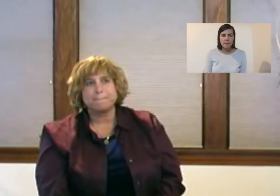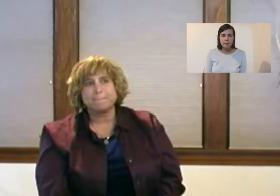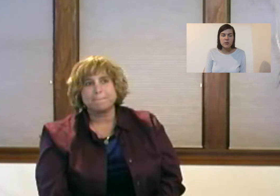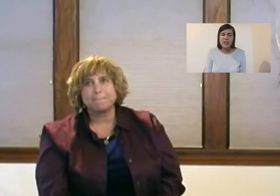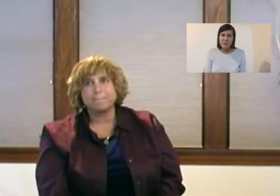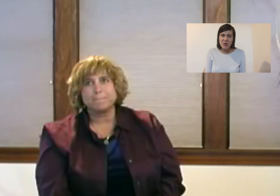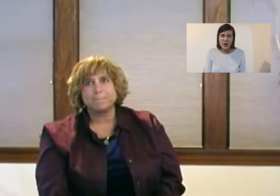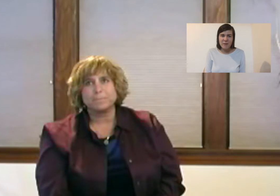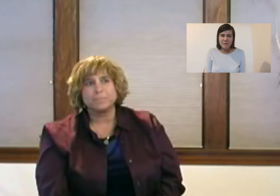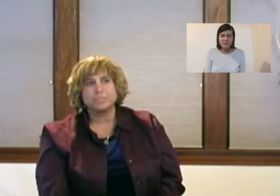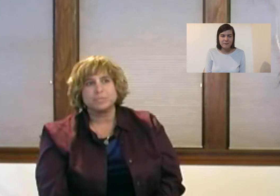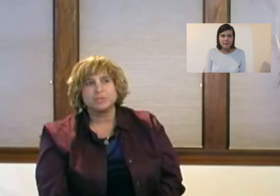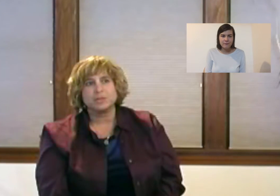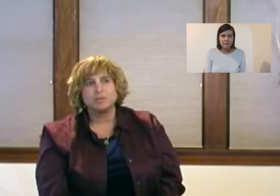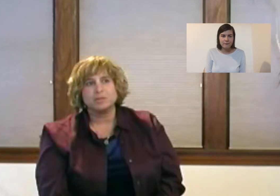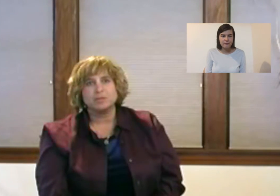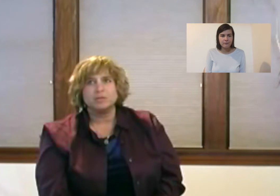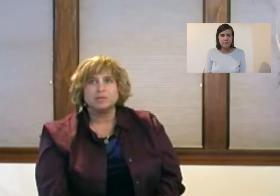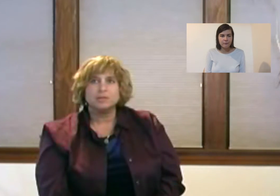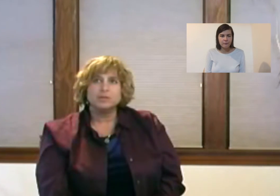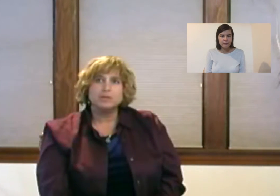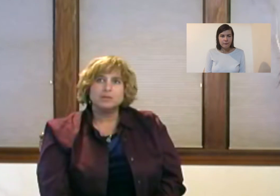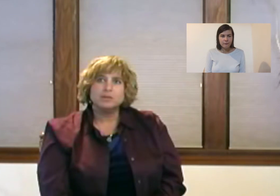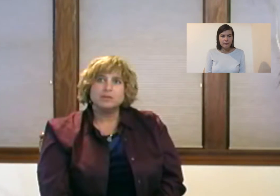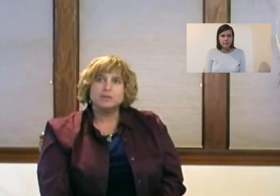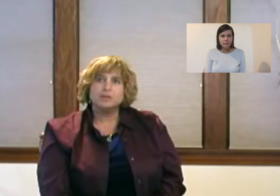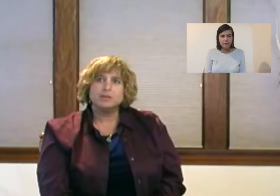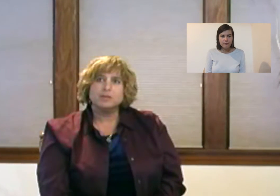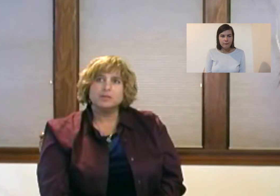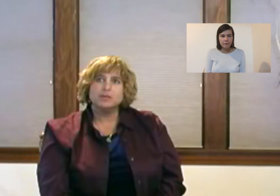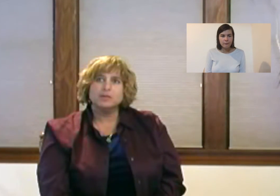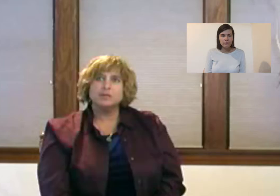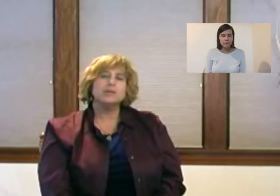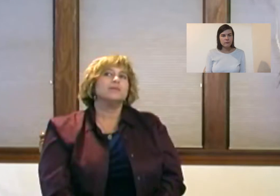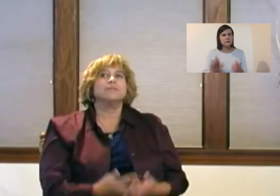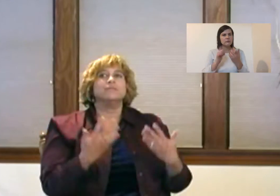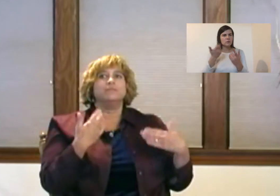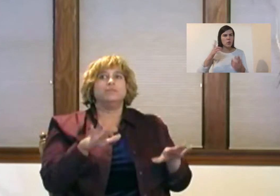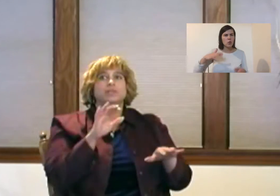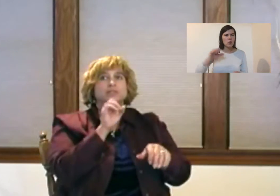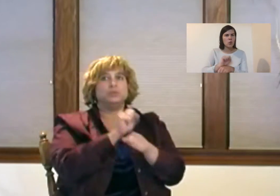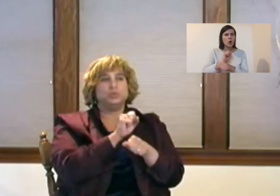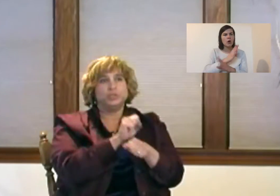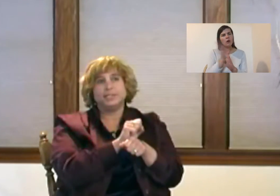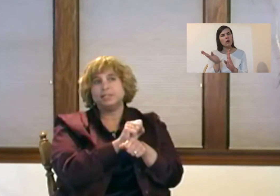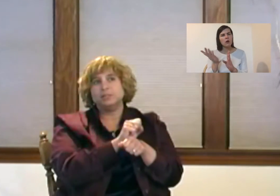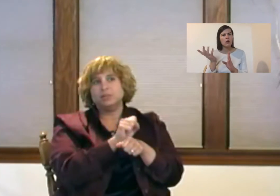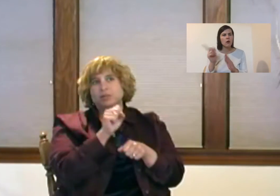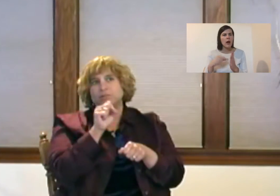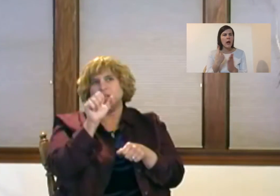transitioned to that program. Um, well, how late do you work till?